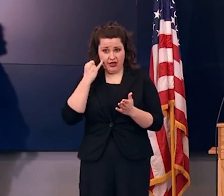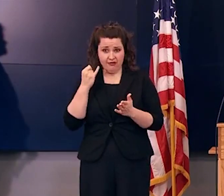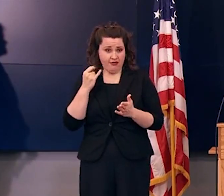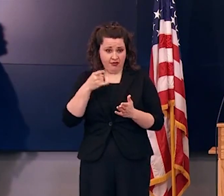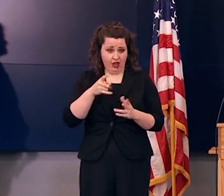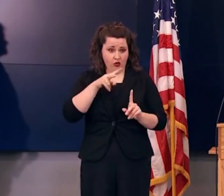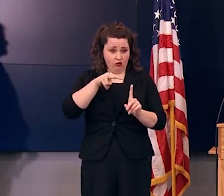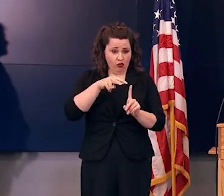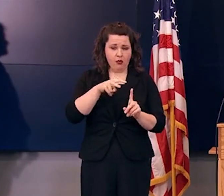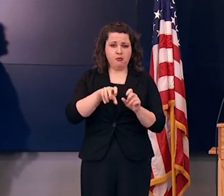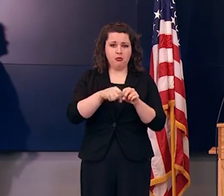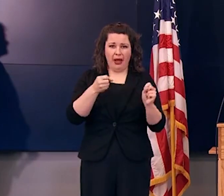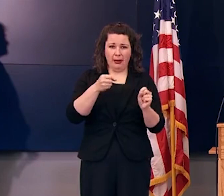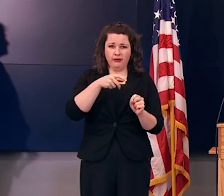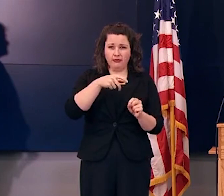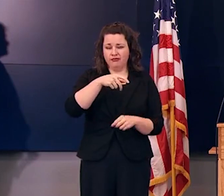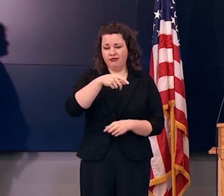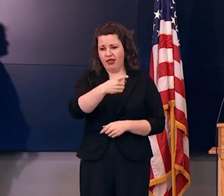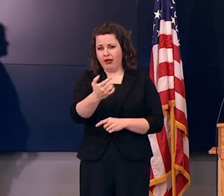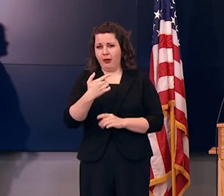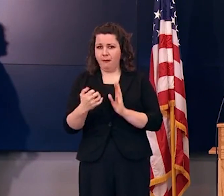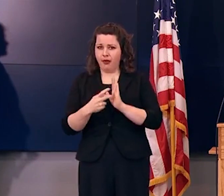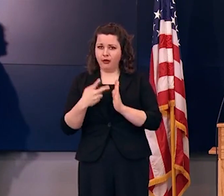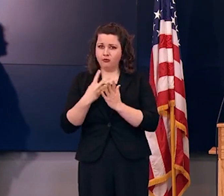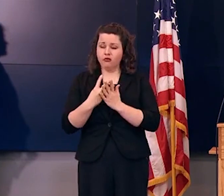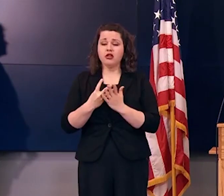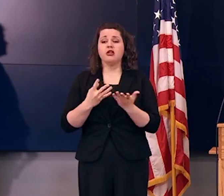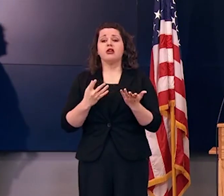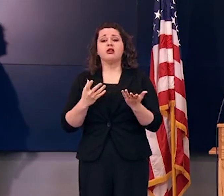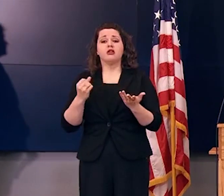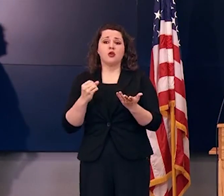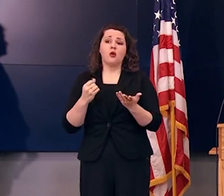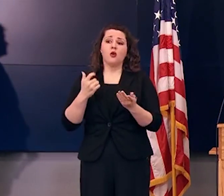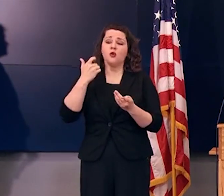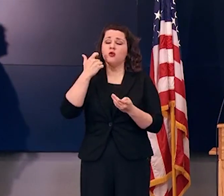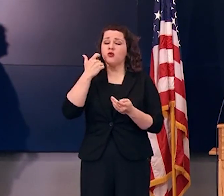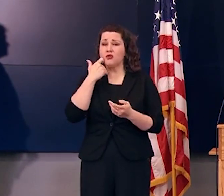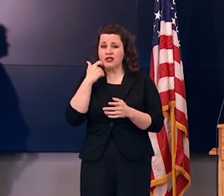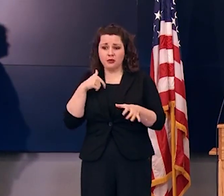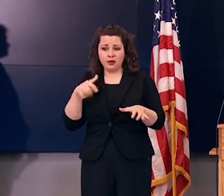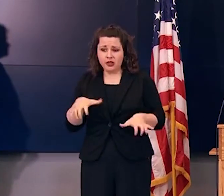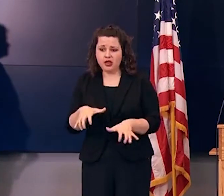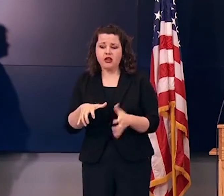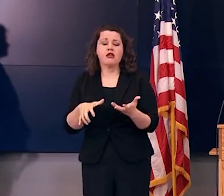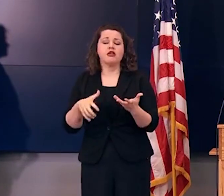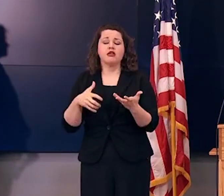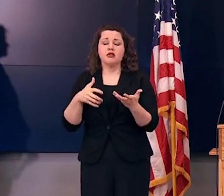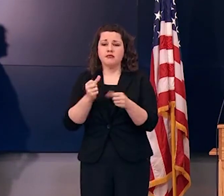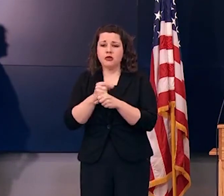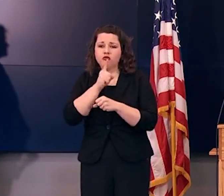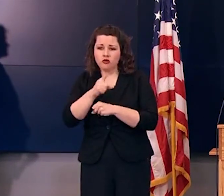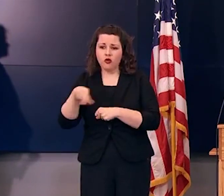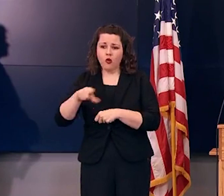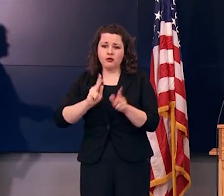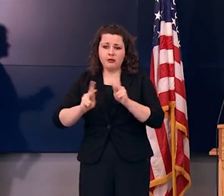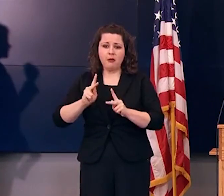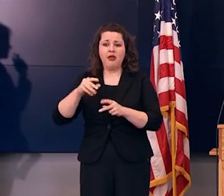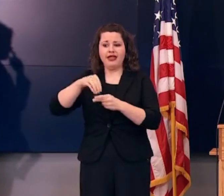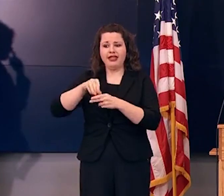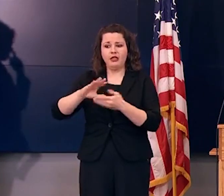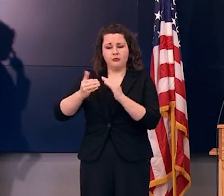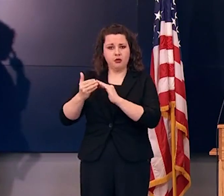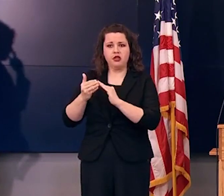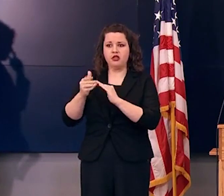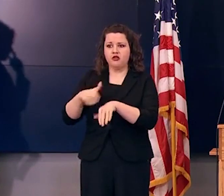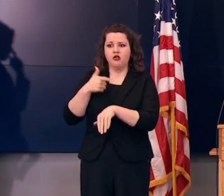prison, which make up the majority of our admissions as of late. We are exercising options to keep these individuals in their communities